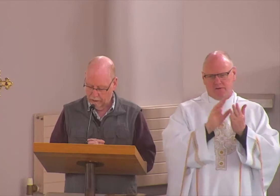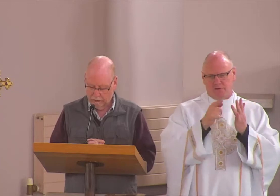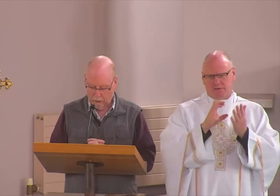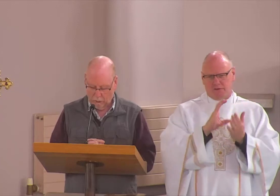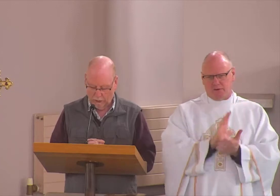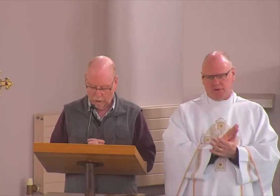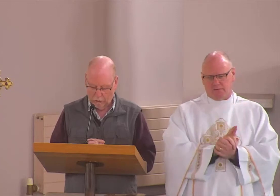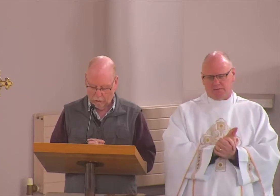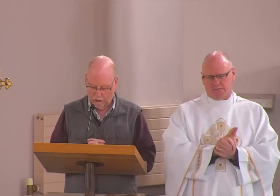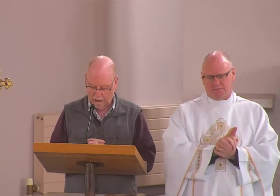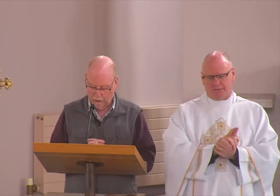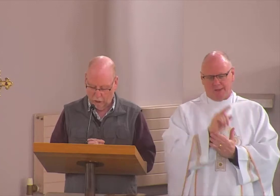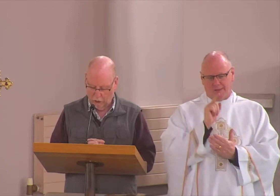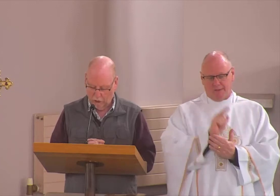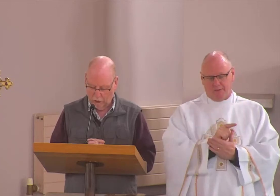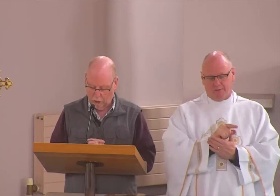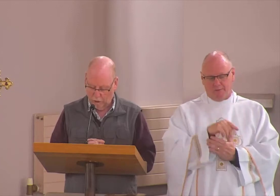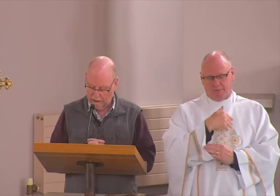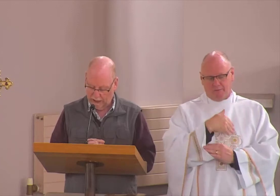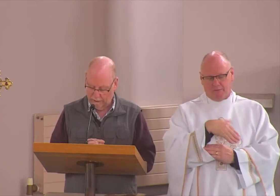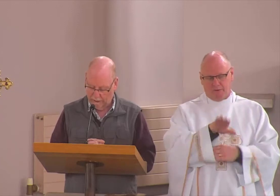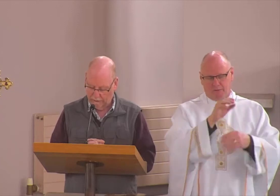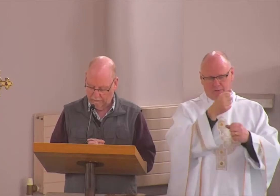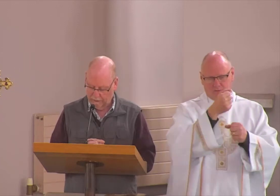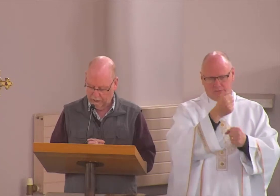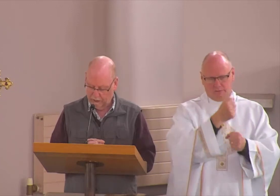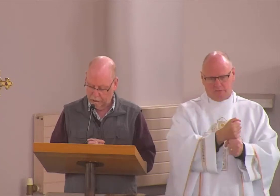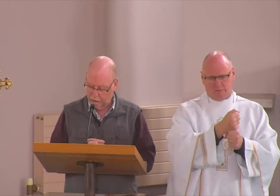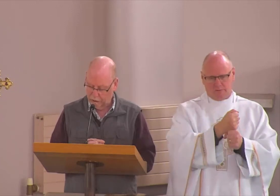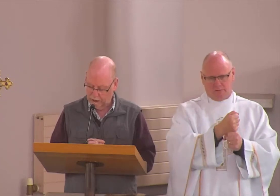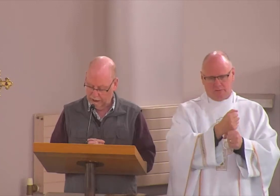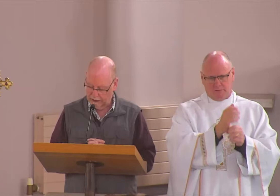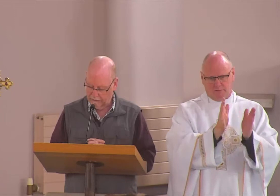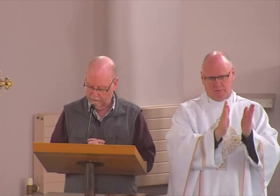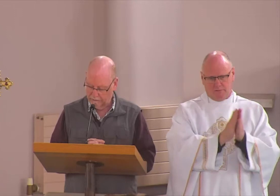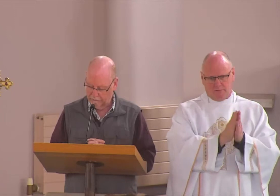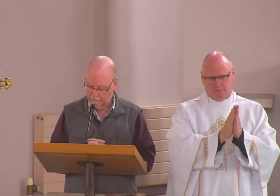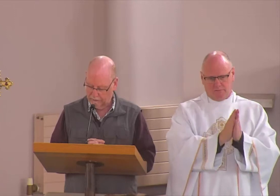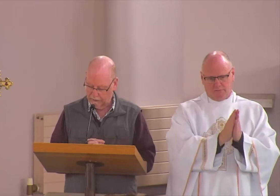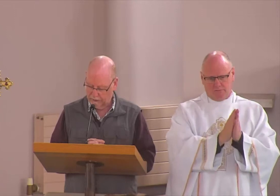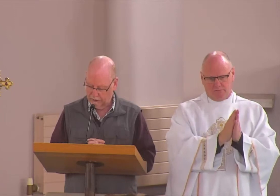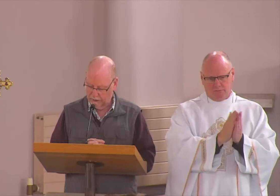Here they went to a synagogue on the Sabbath and took their seats.